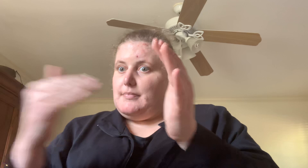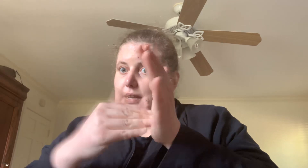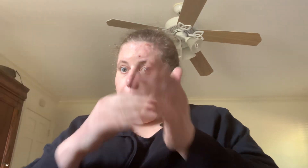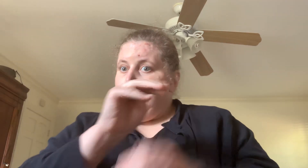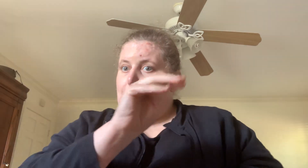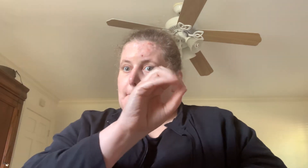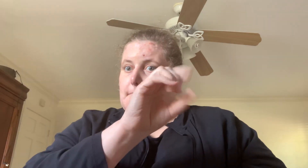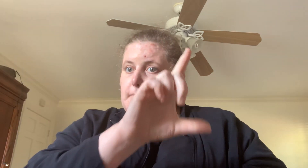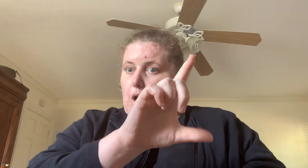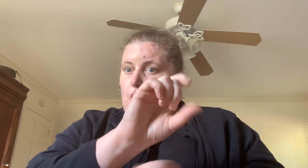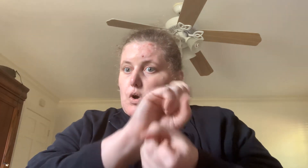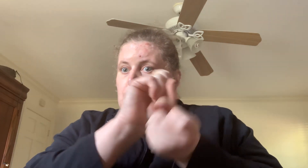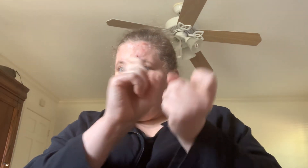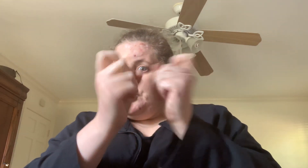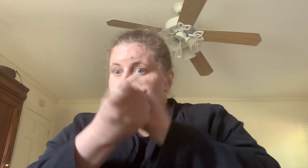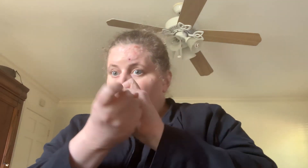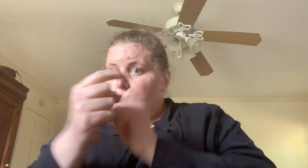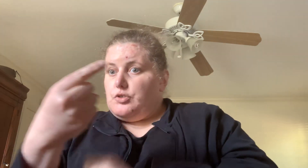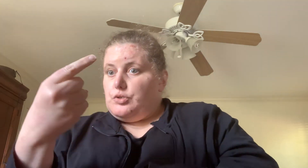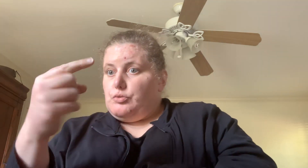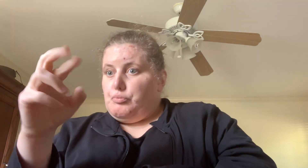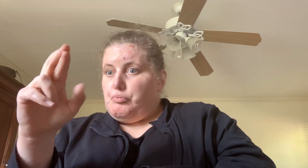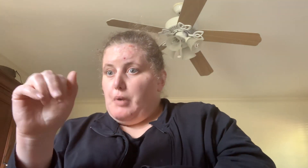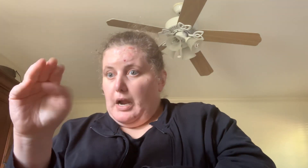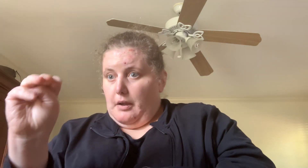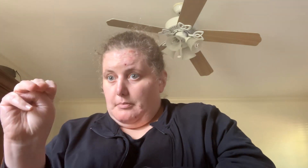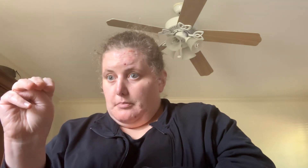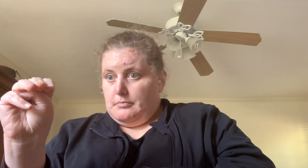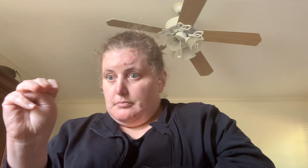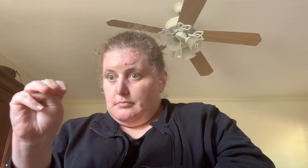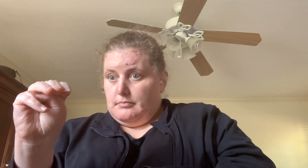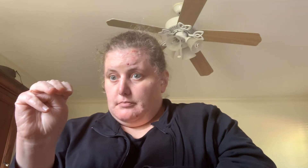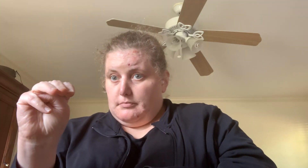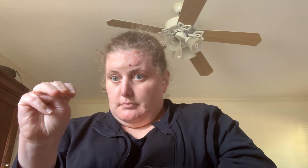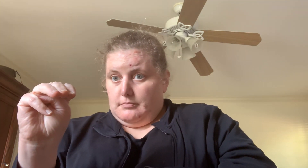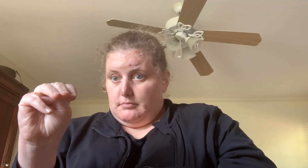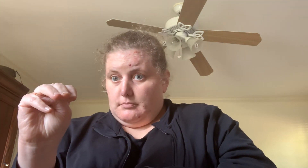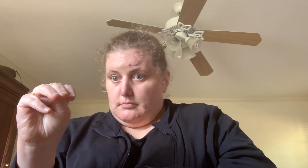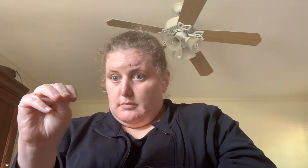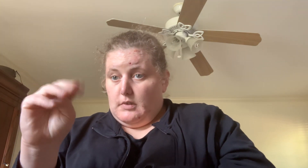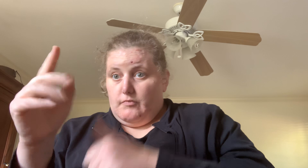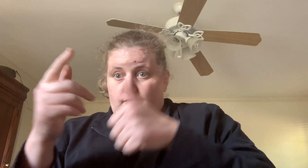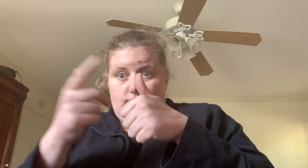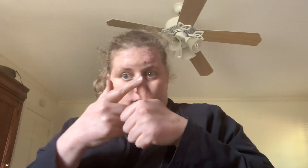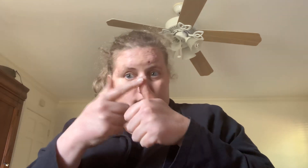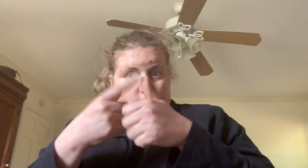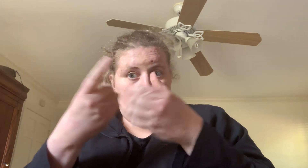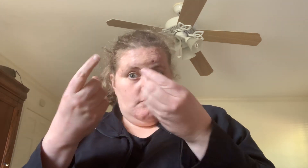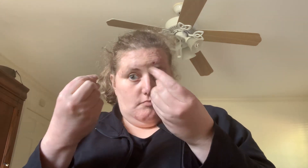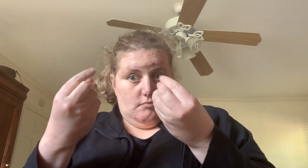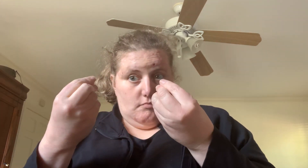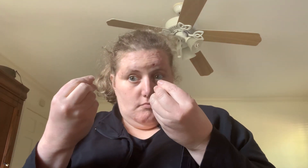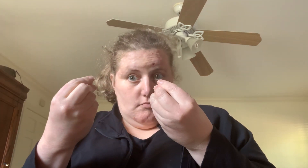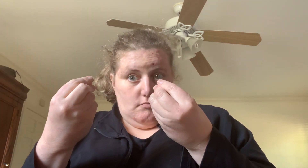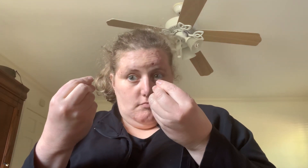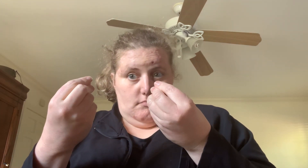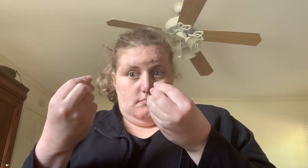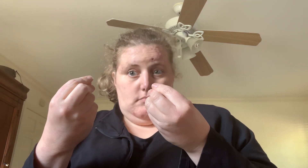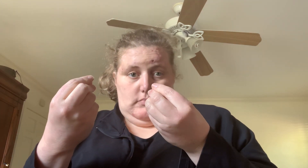to grams. So the first thing that we have to know is that we have to